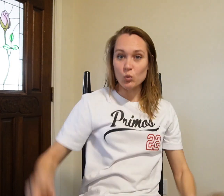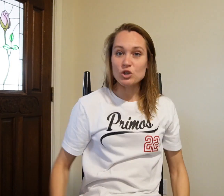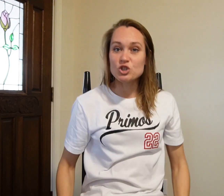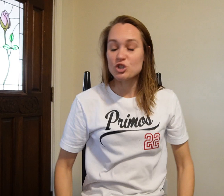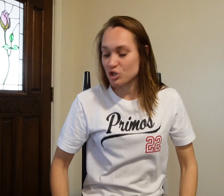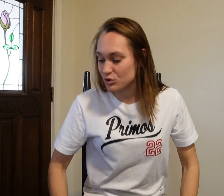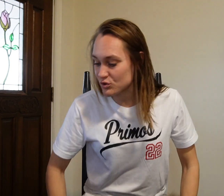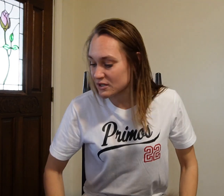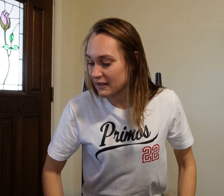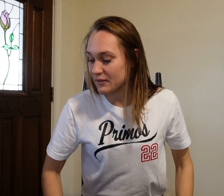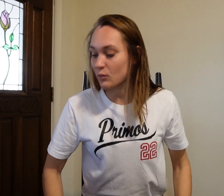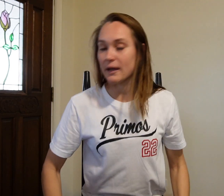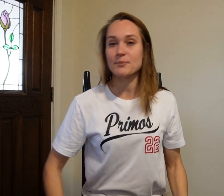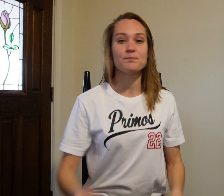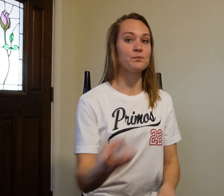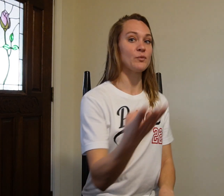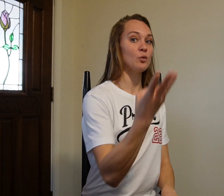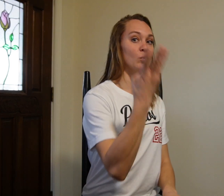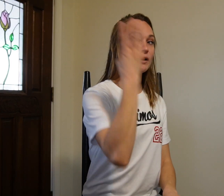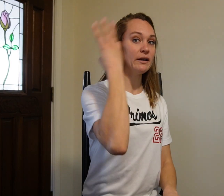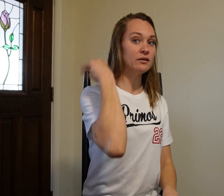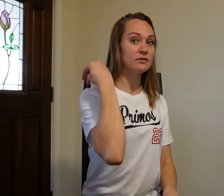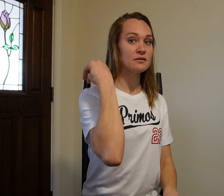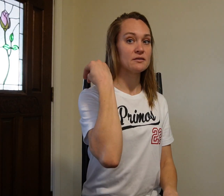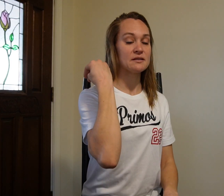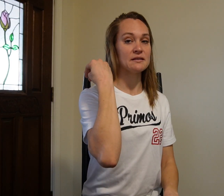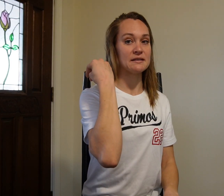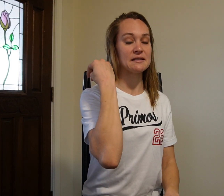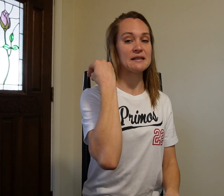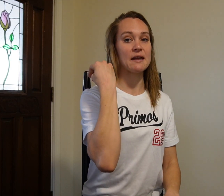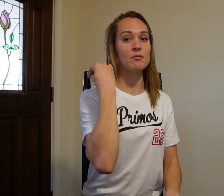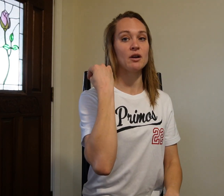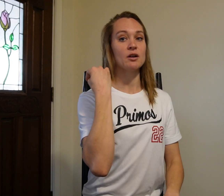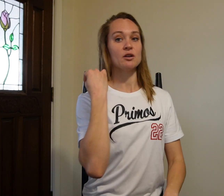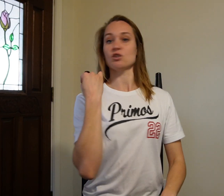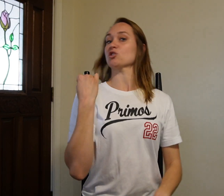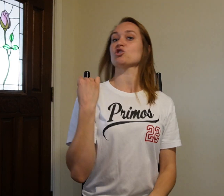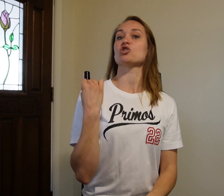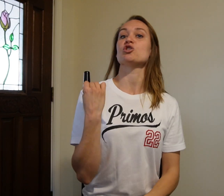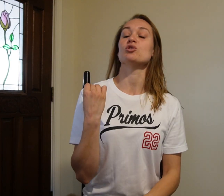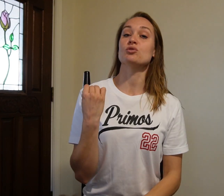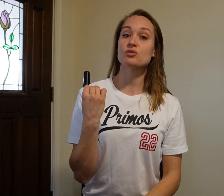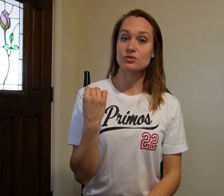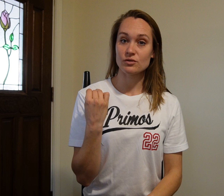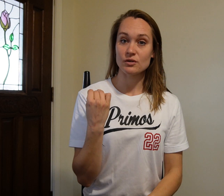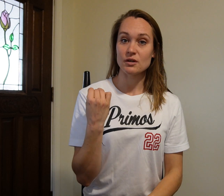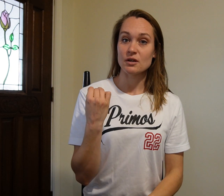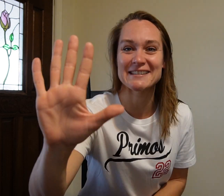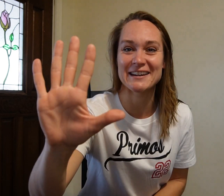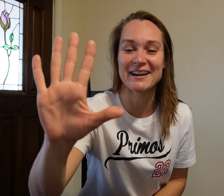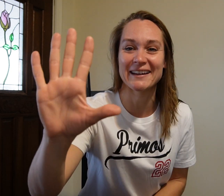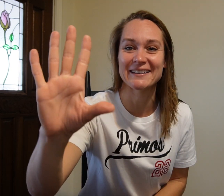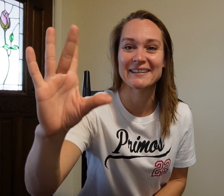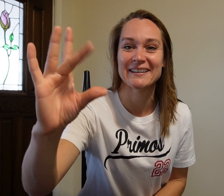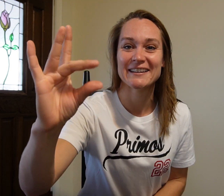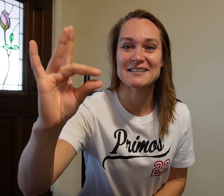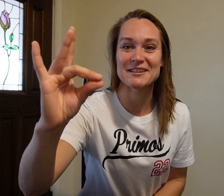Would choose to light the way. Would. That's the same. Choose. Take your hand, touch